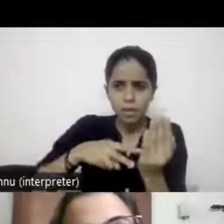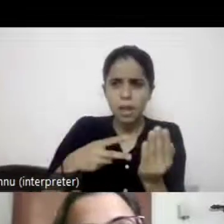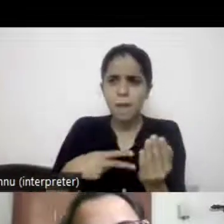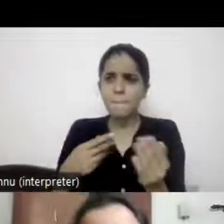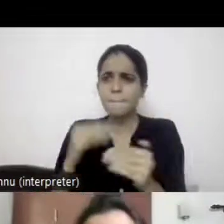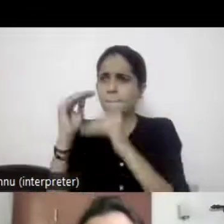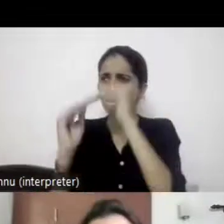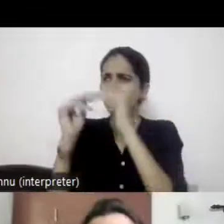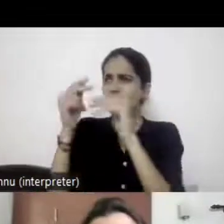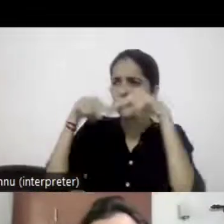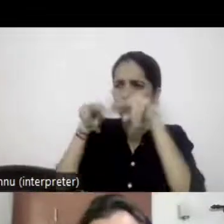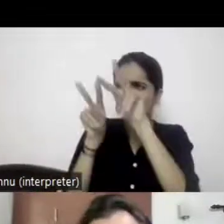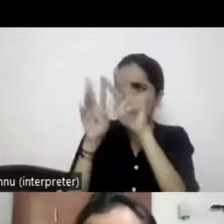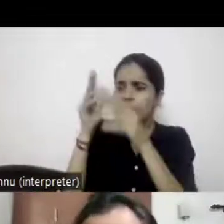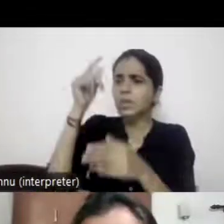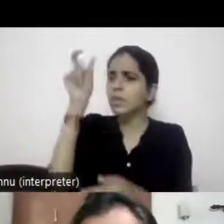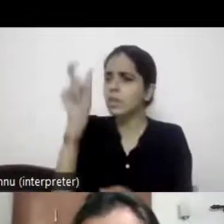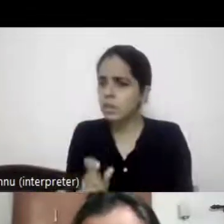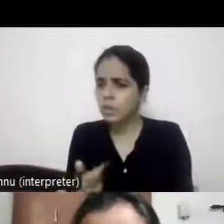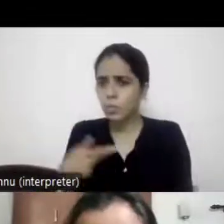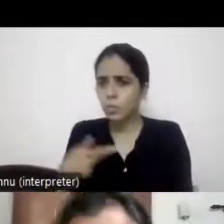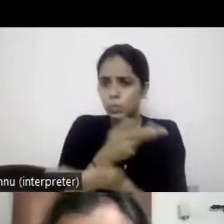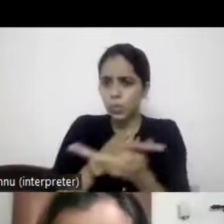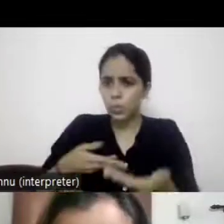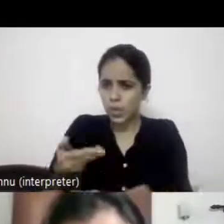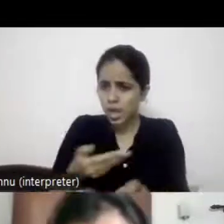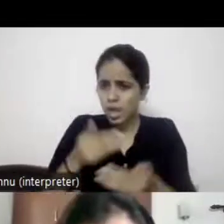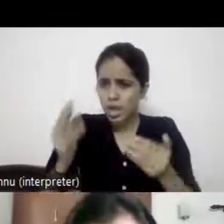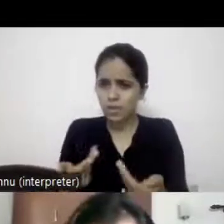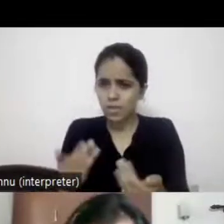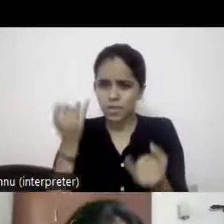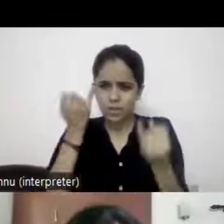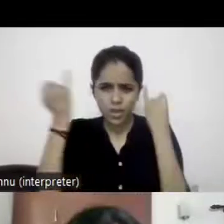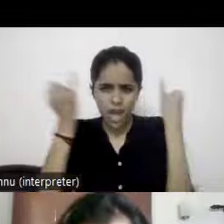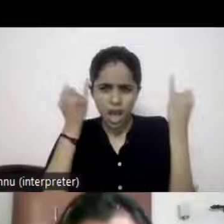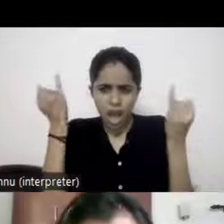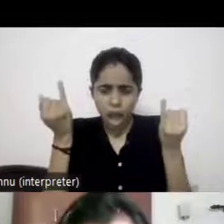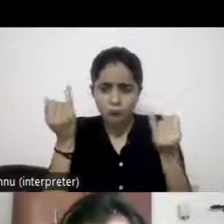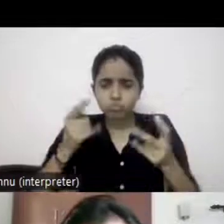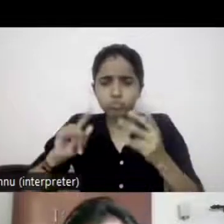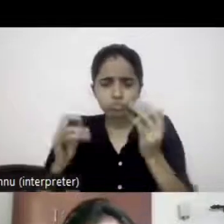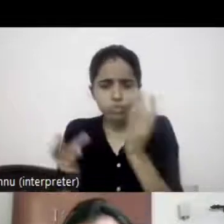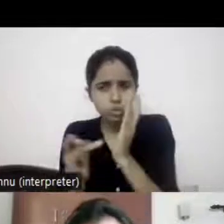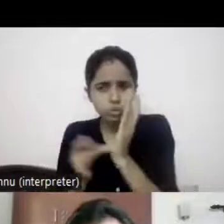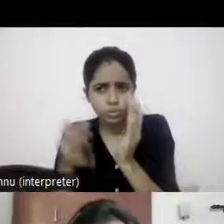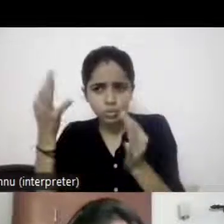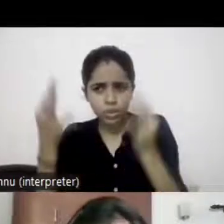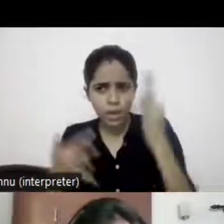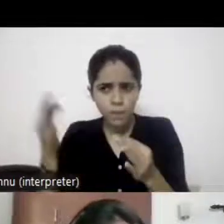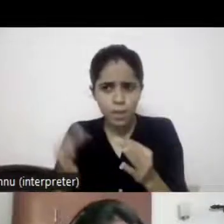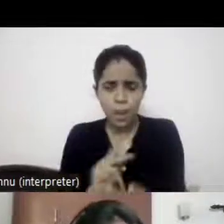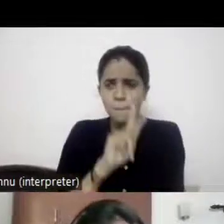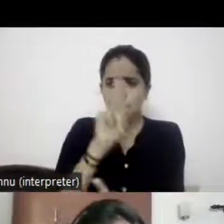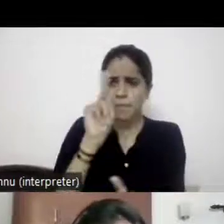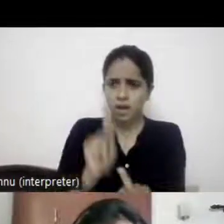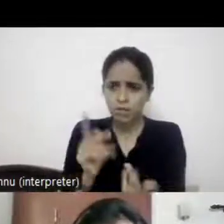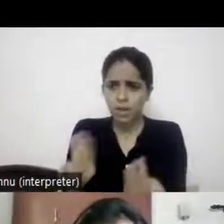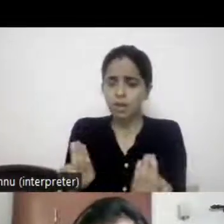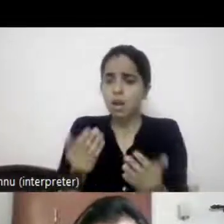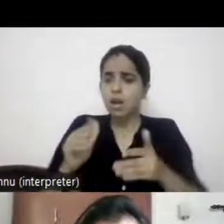it also talked about IVF babies and how you can produce a perfect baby.